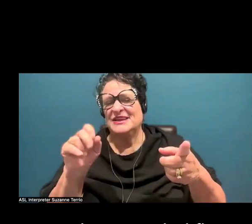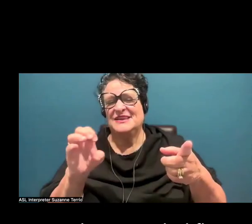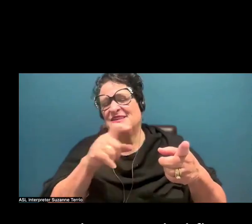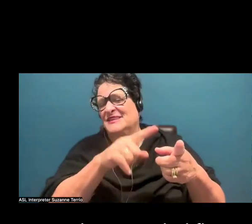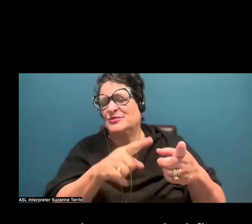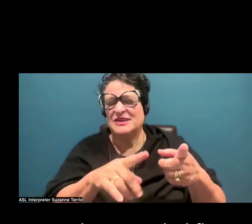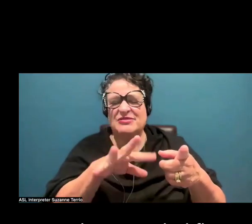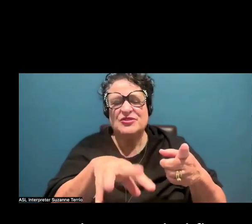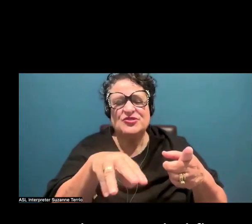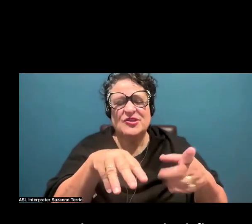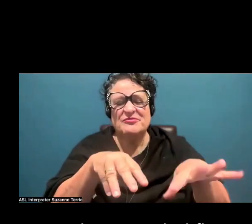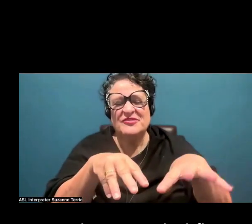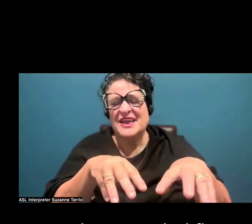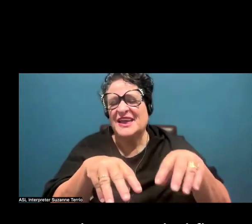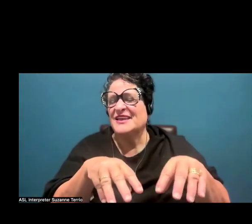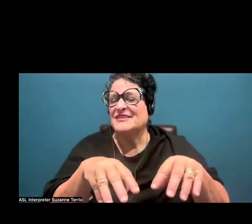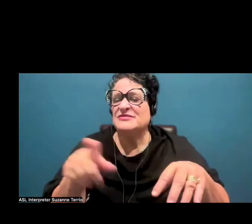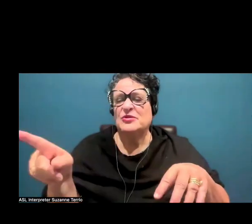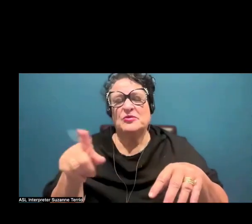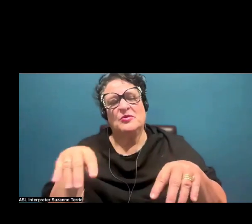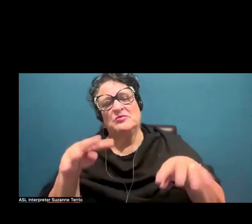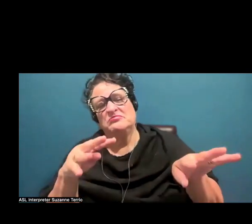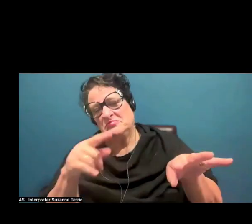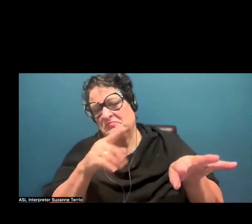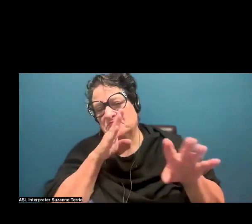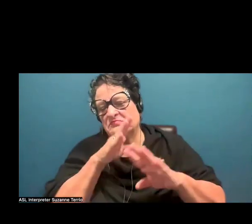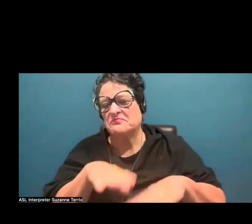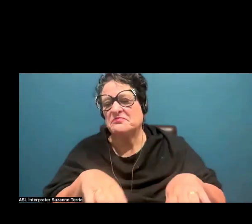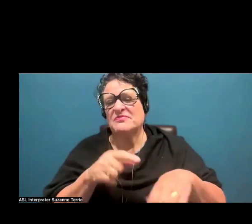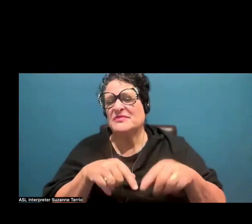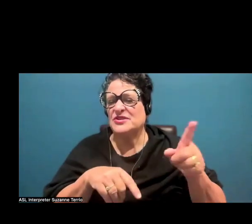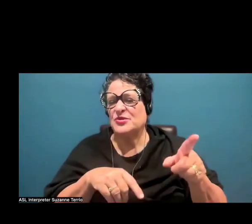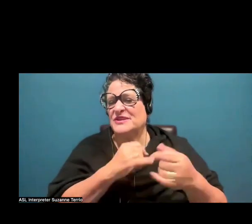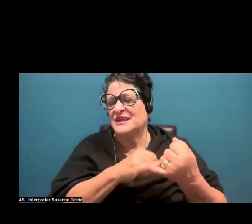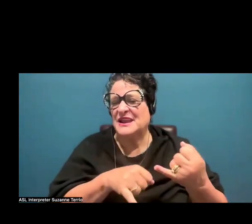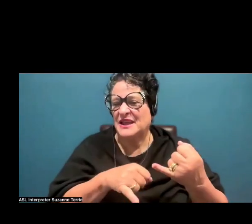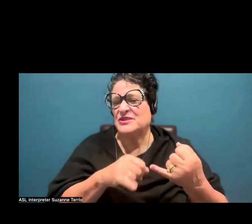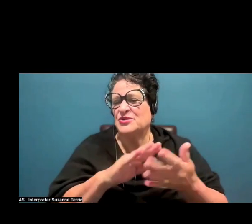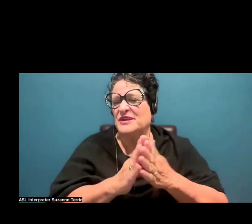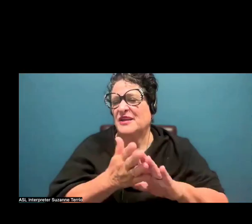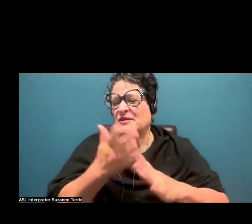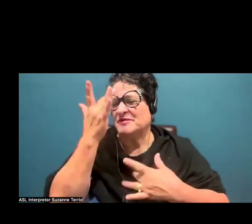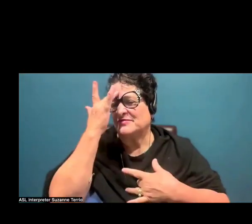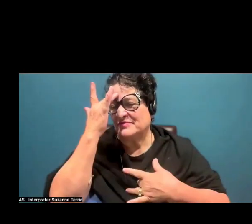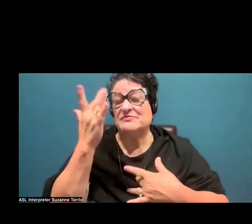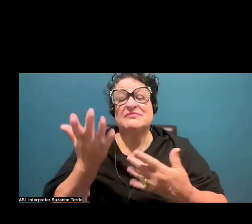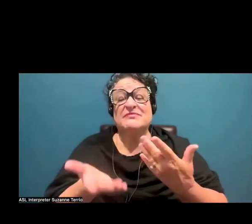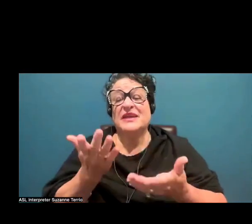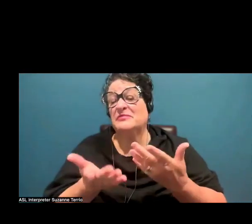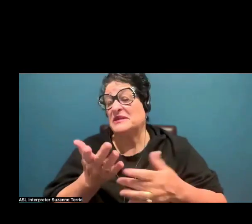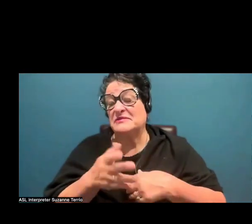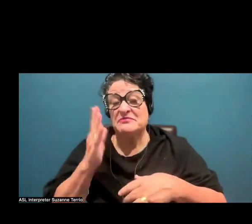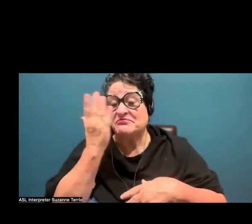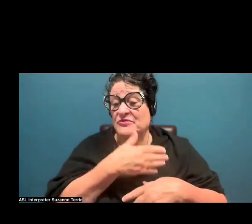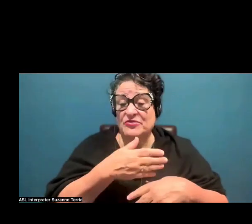scaled fingers, so everyone keeps quiet. She was one of the last to get sick. I thought maybe it had missed her, maybe